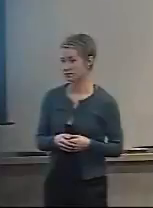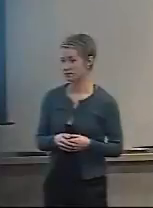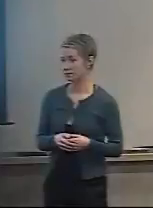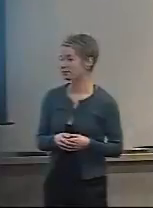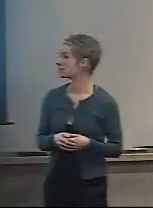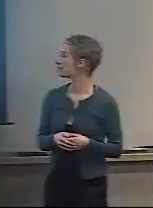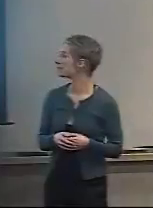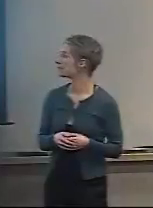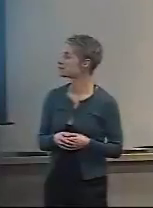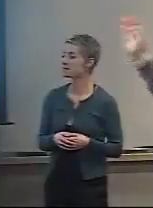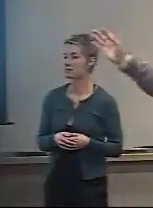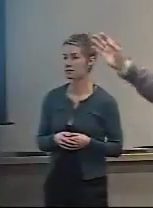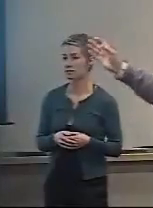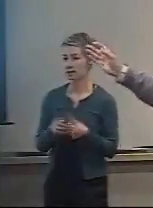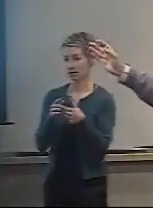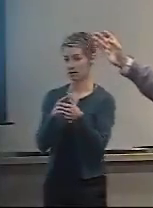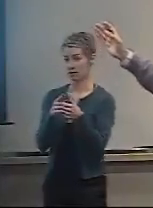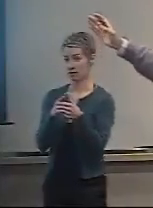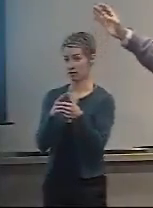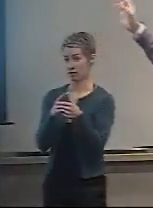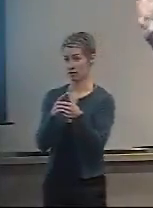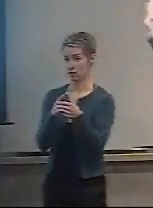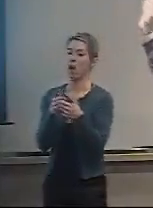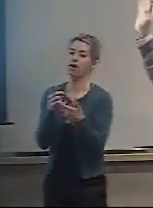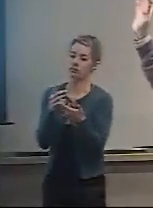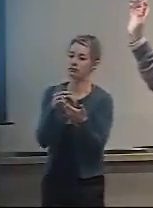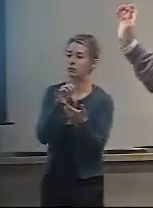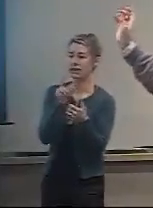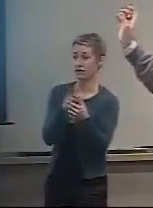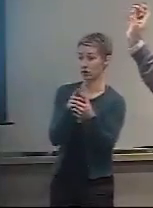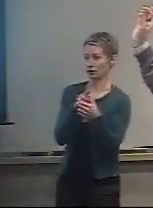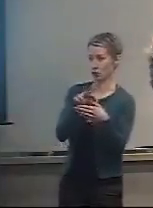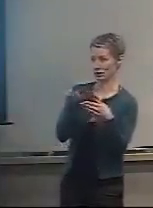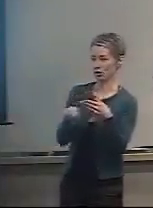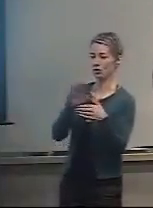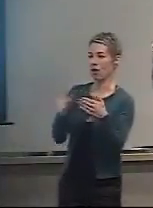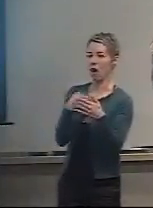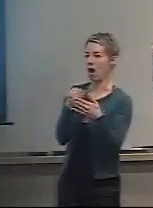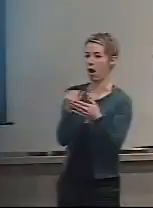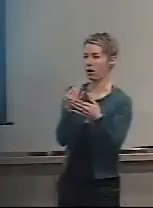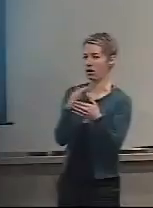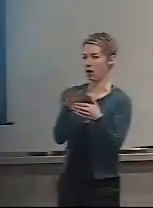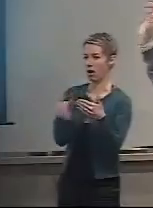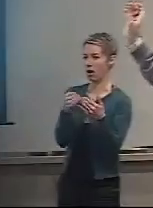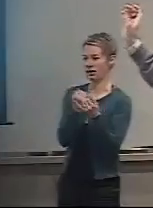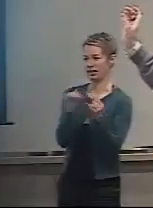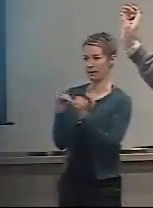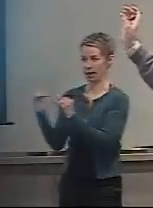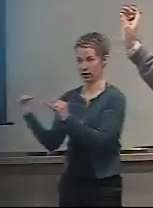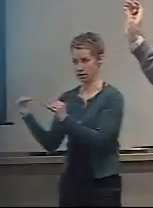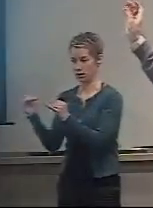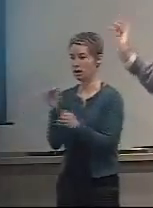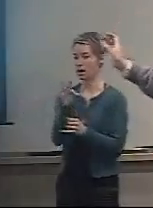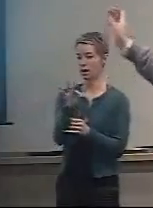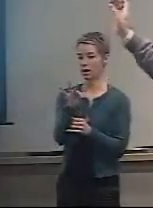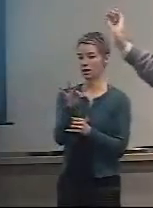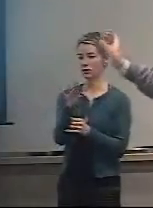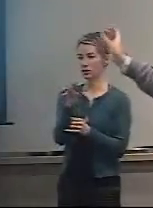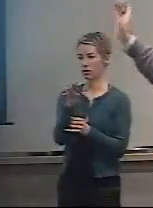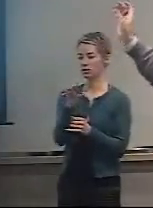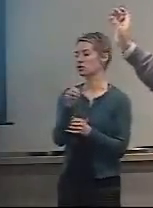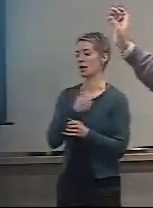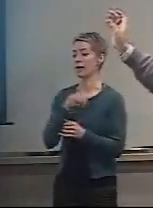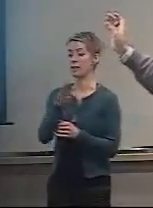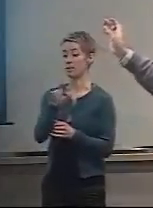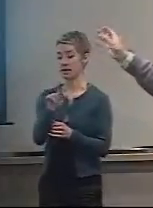The first thing we looked at, well, first of all, these results were all independent. That the frame rate, the